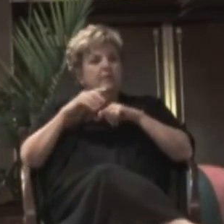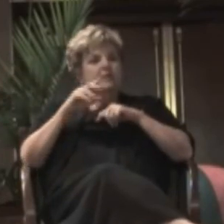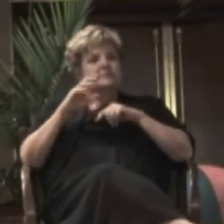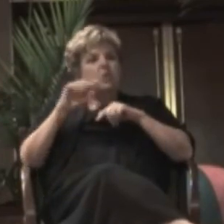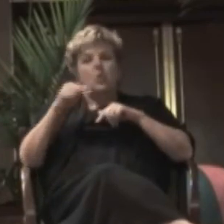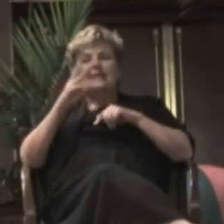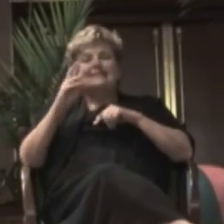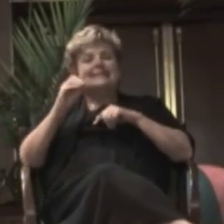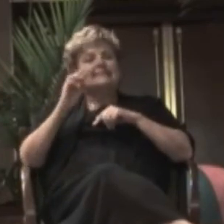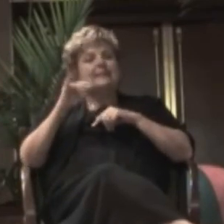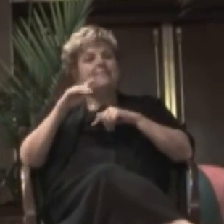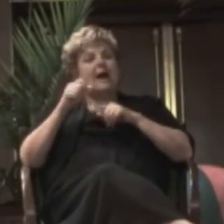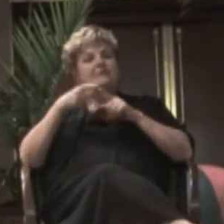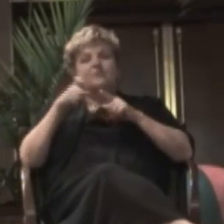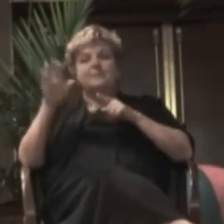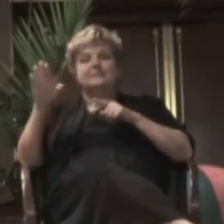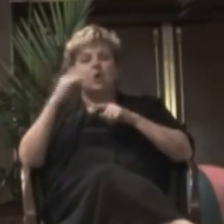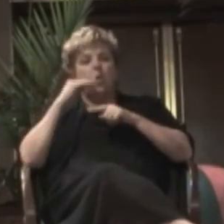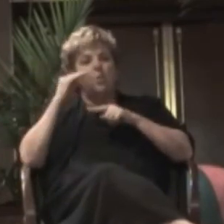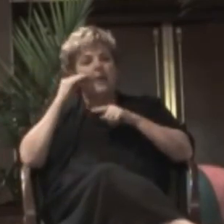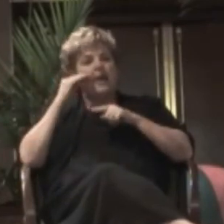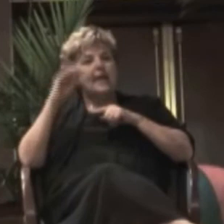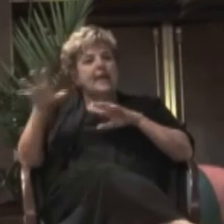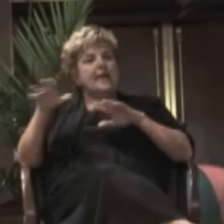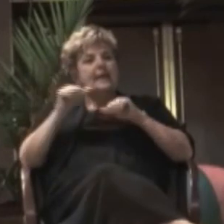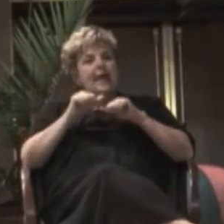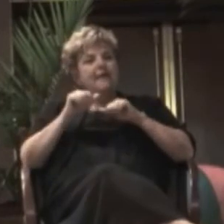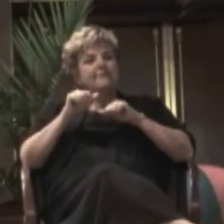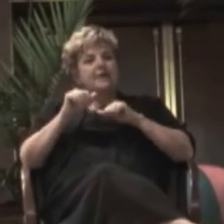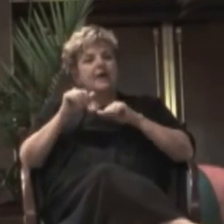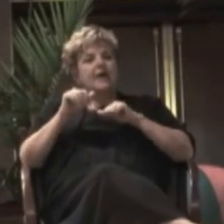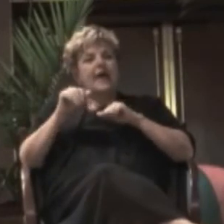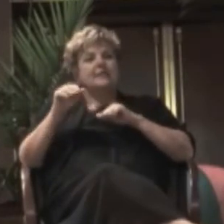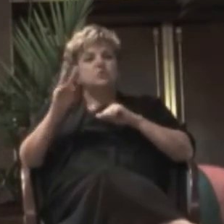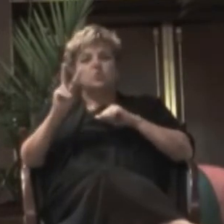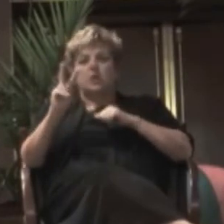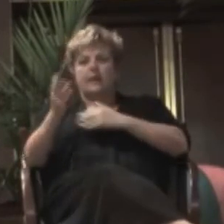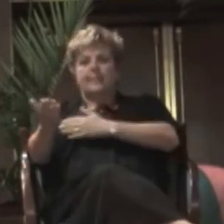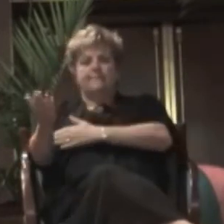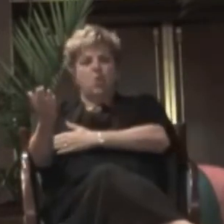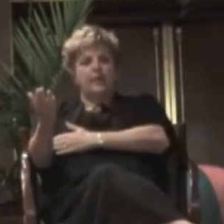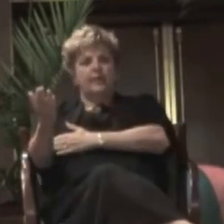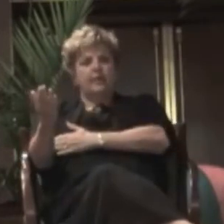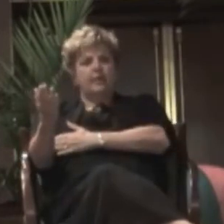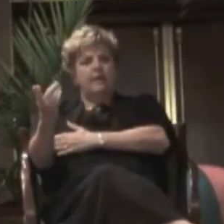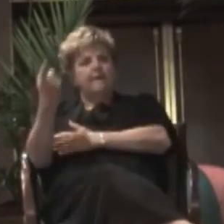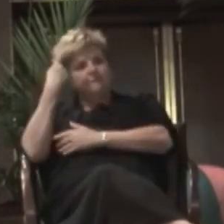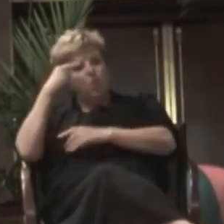1 o'clock in the afternoon meeting because he had no transportation. None.